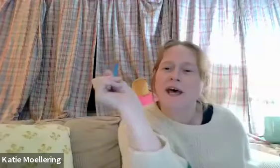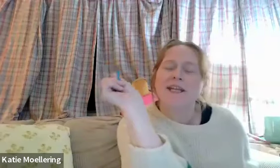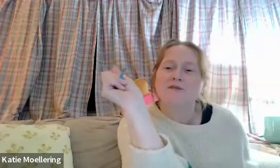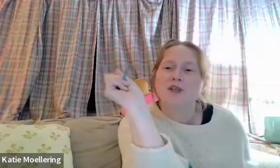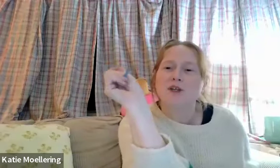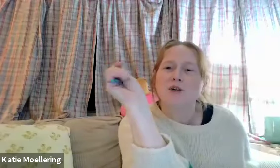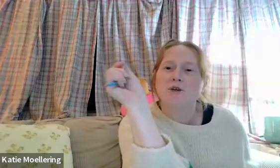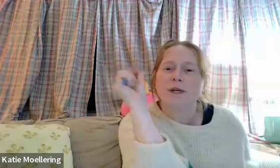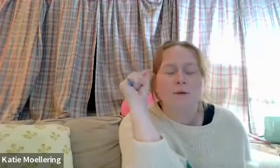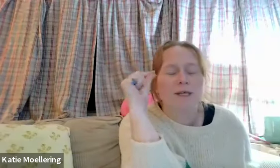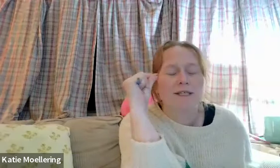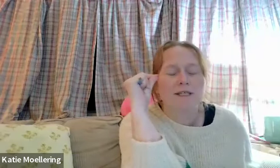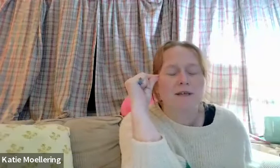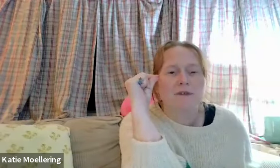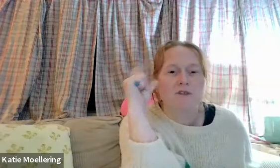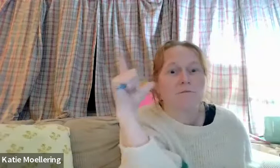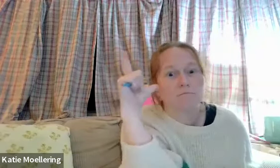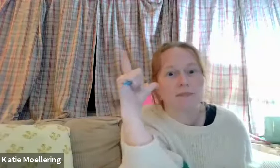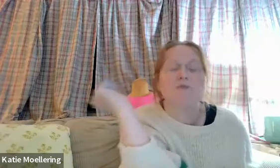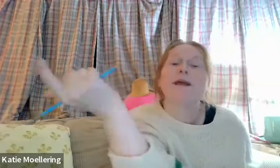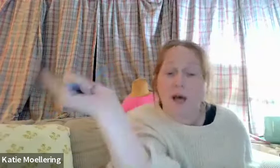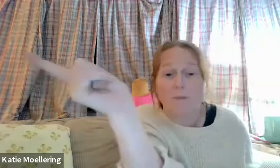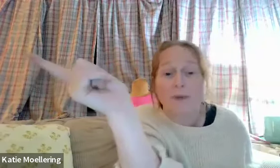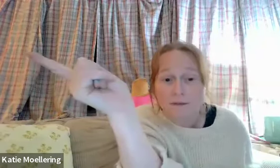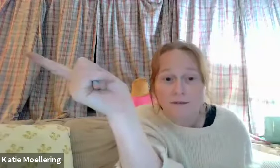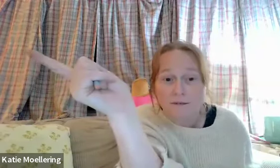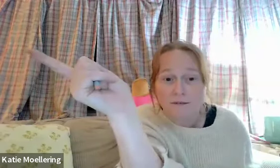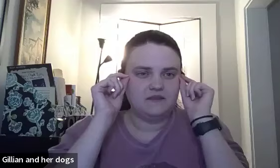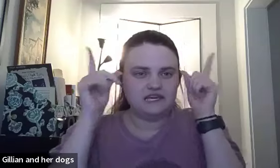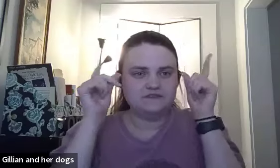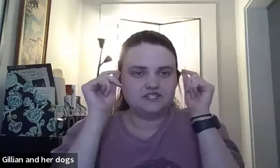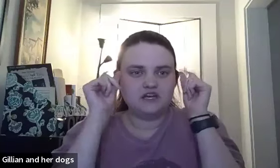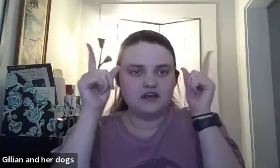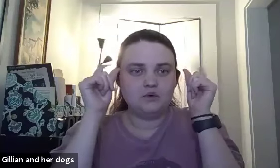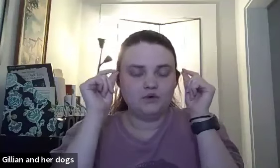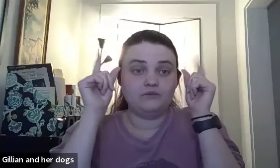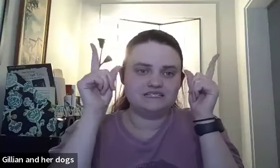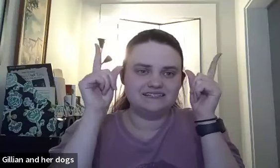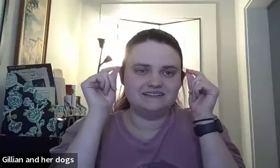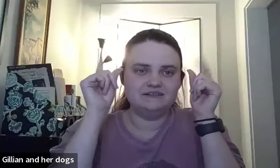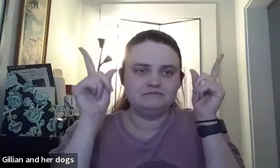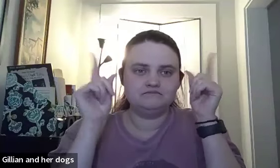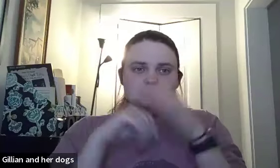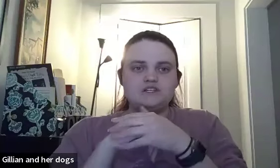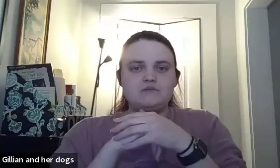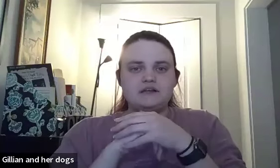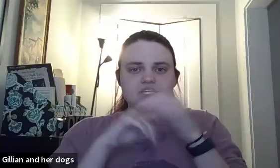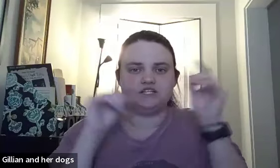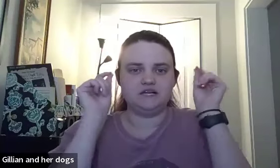said if you just, that's wake up. Yeah, like if it's Okay, just okay. kind of more resting, there's not really much of